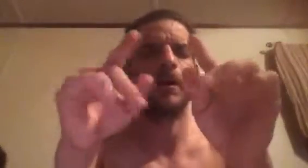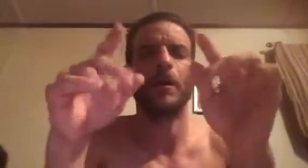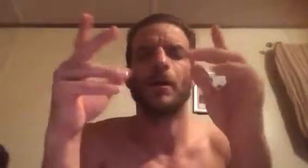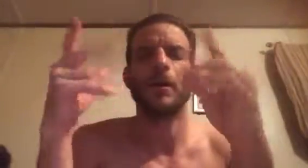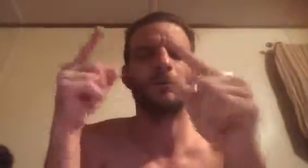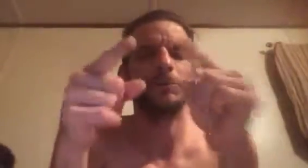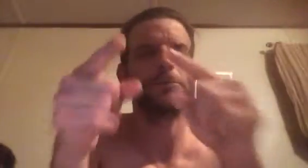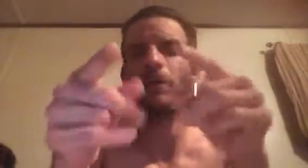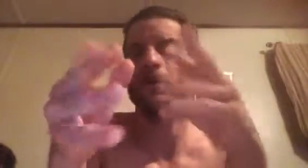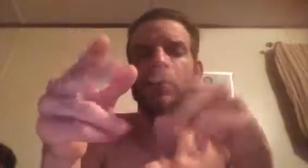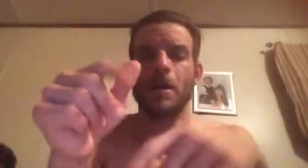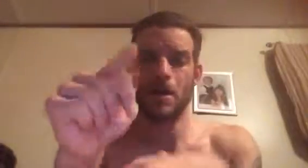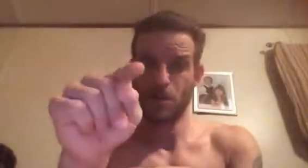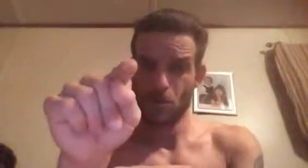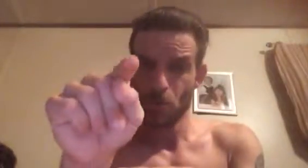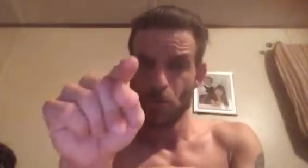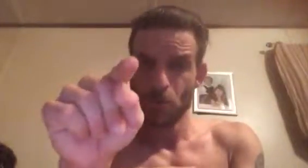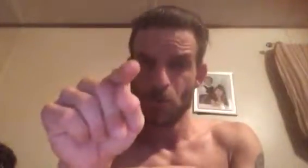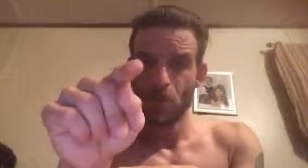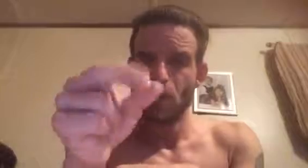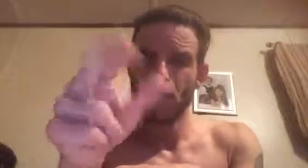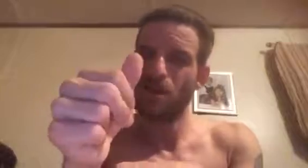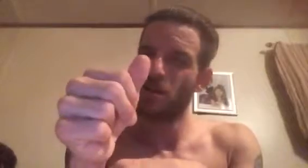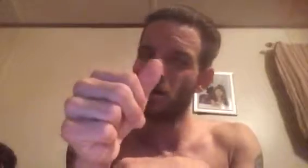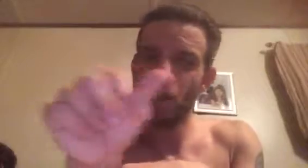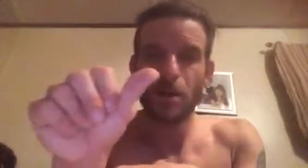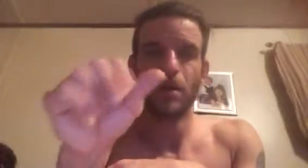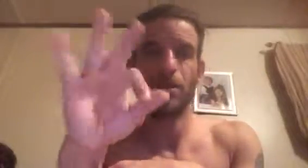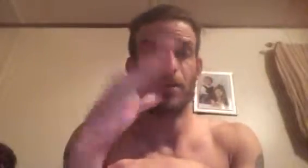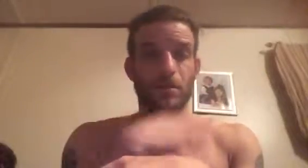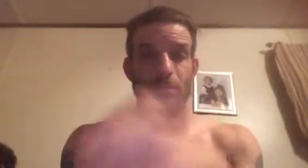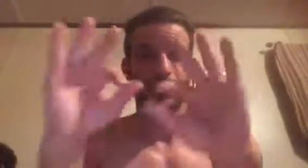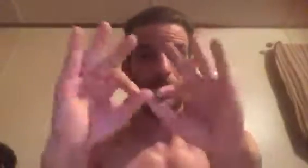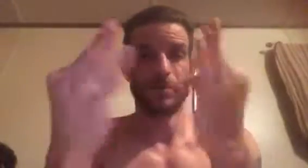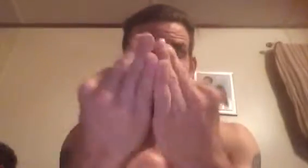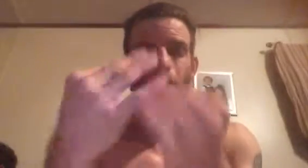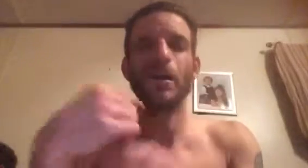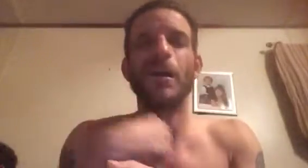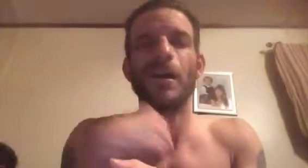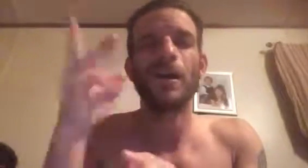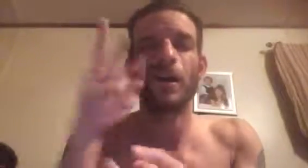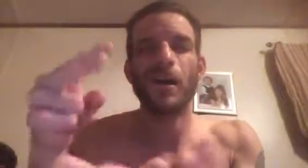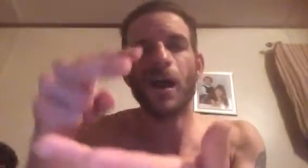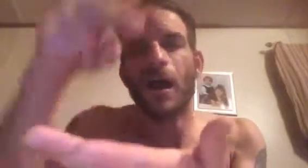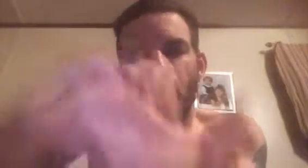up next against John Paul Gutierrez. You want to see a reaction time that starts out 0-0. Watch JP's car, 007,